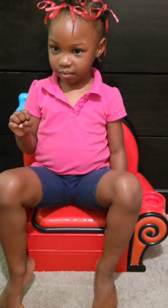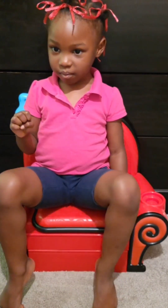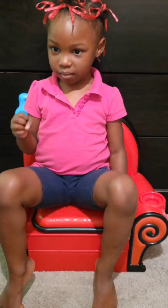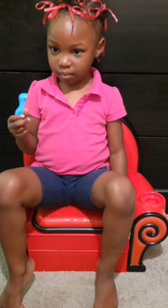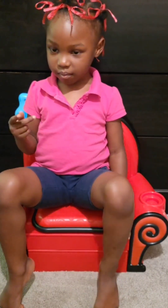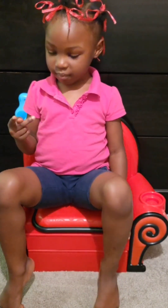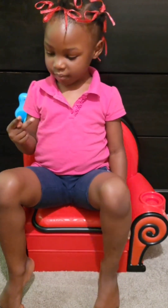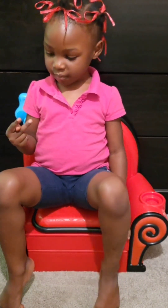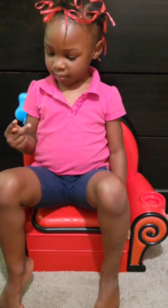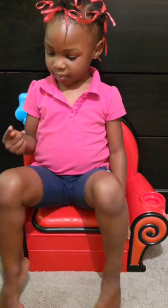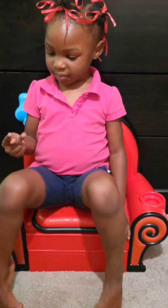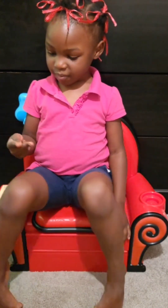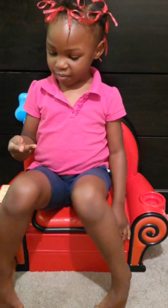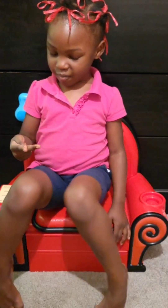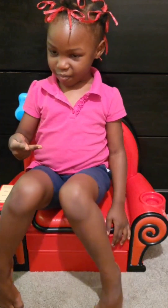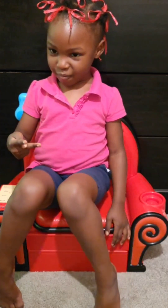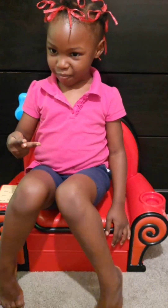P. Q.